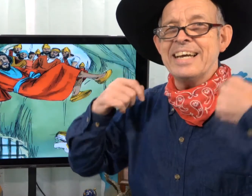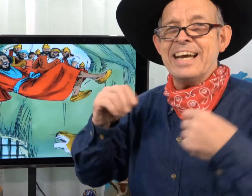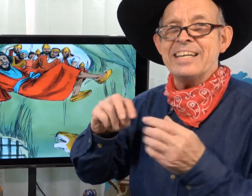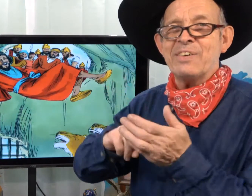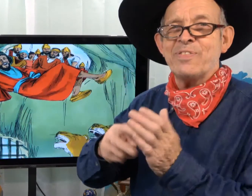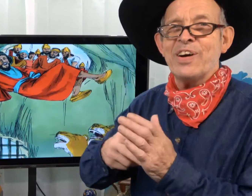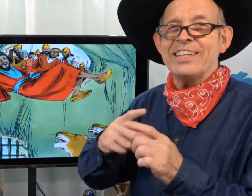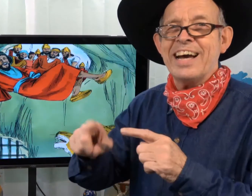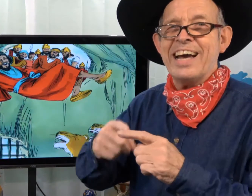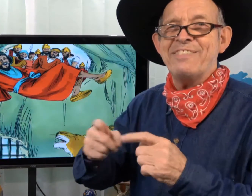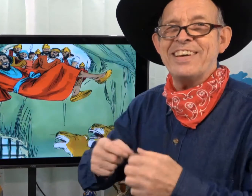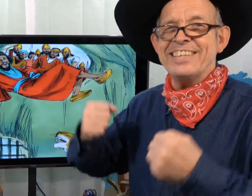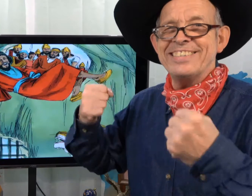and the first night,